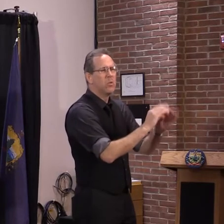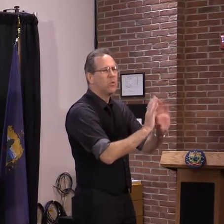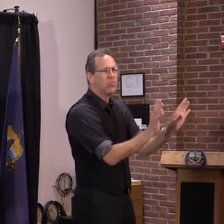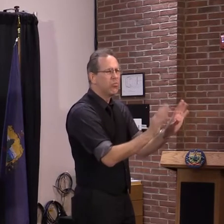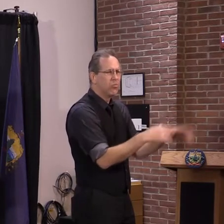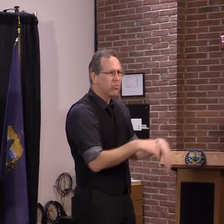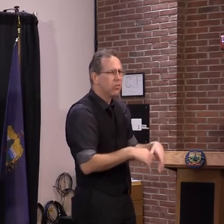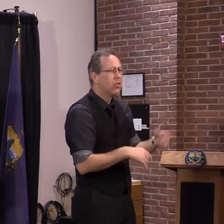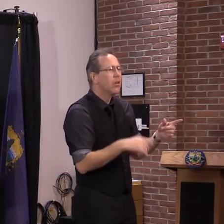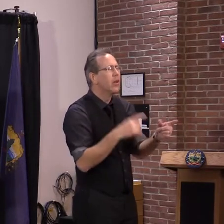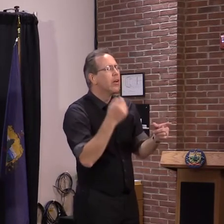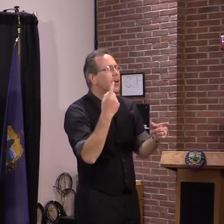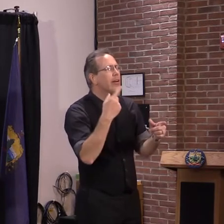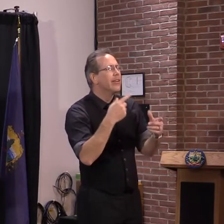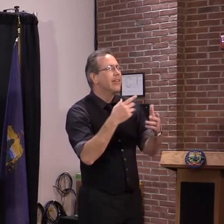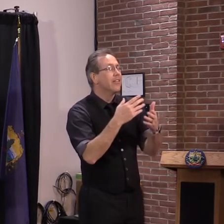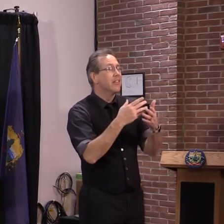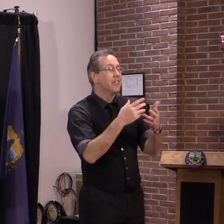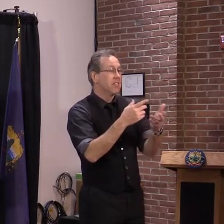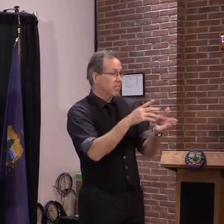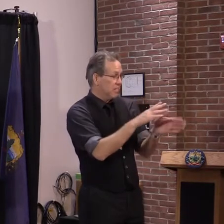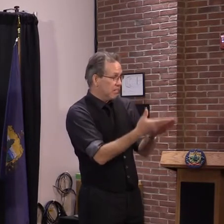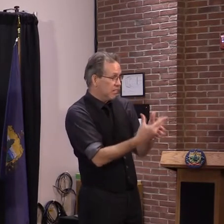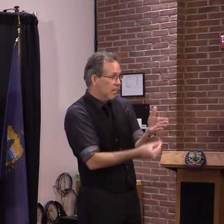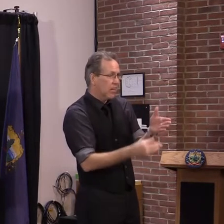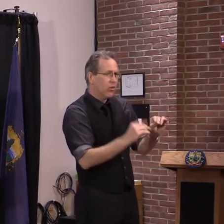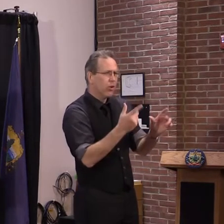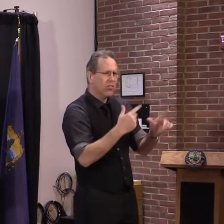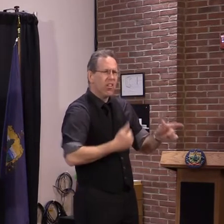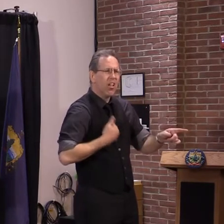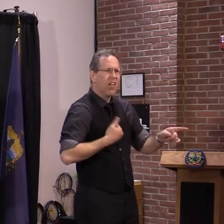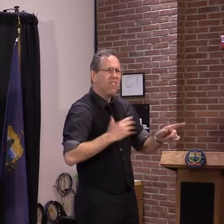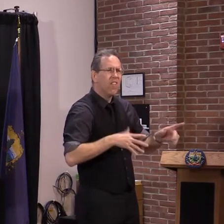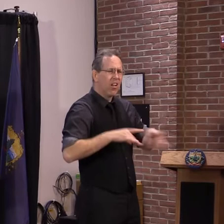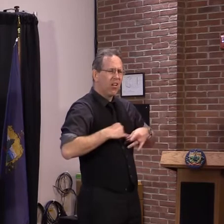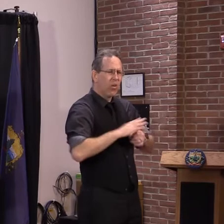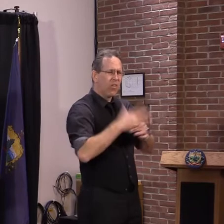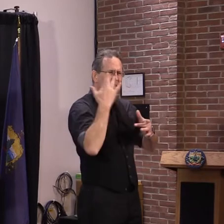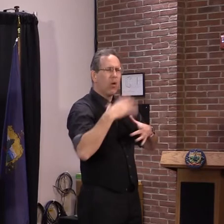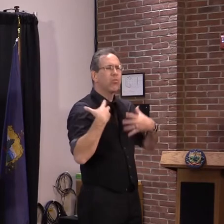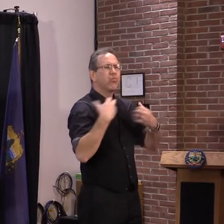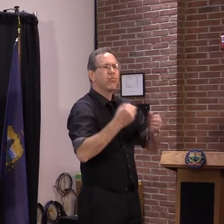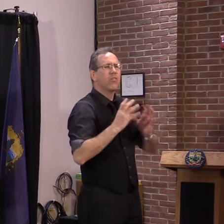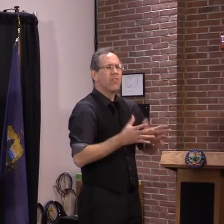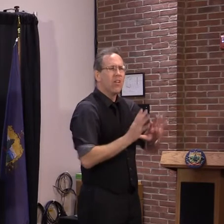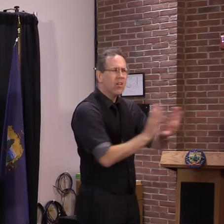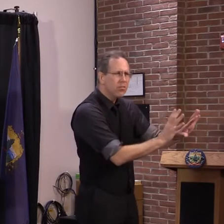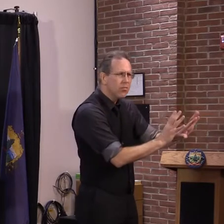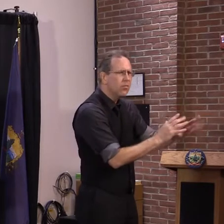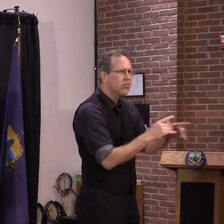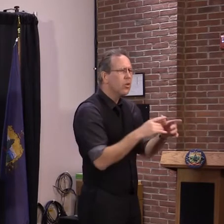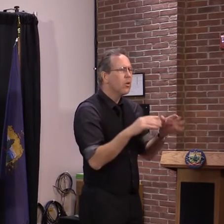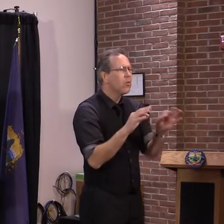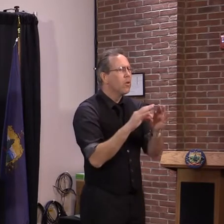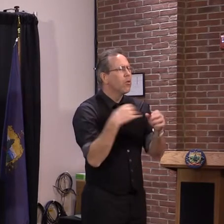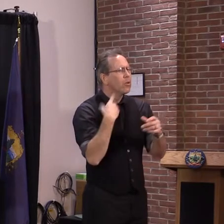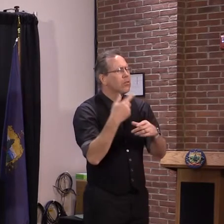never be needed again. It's still a core public health tool.